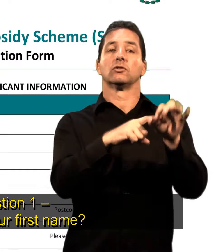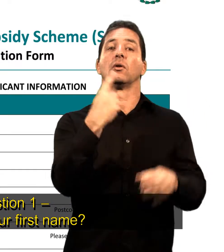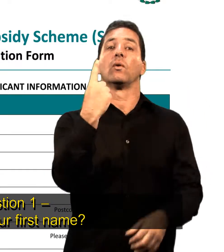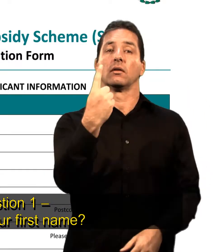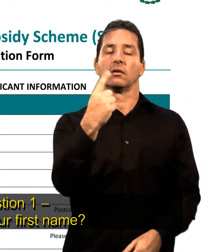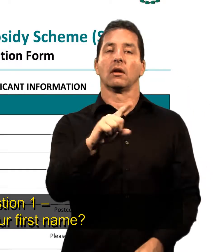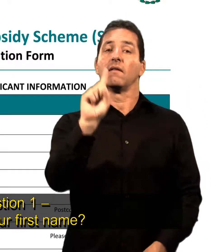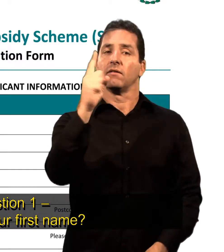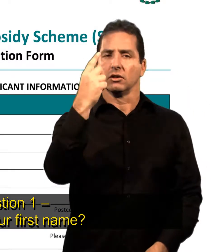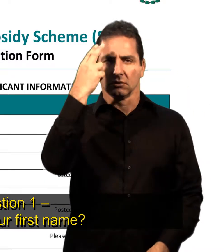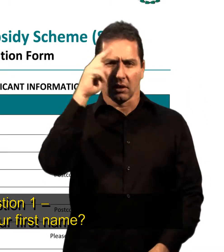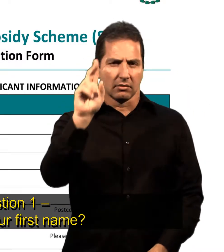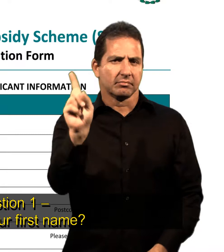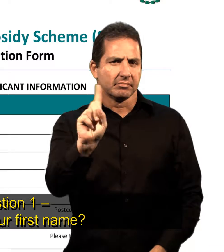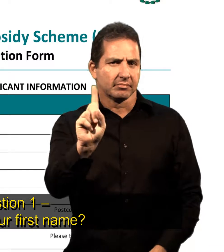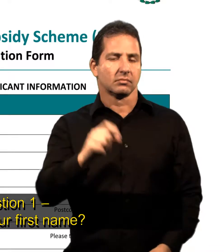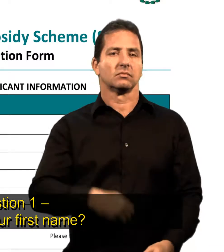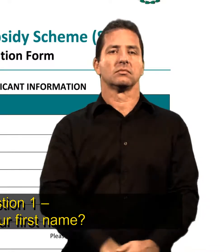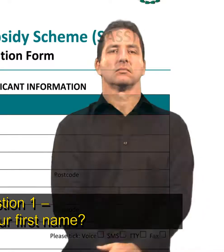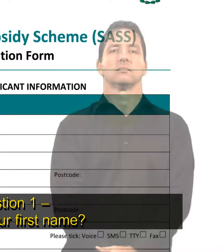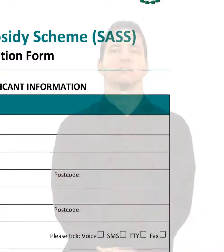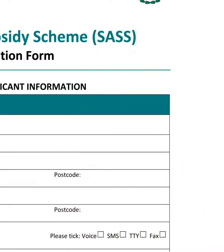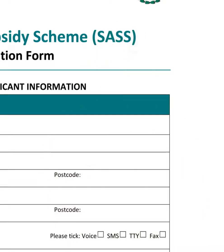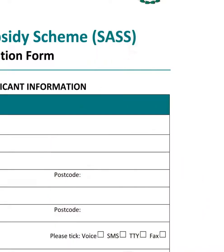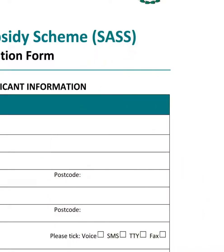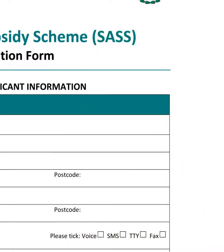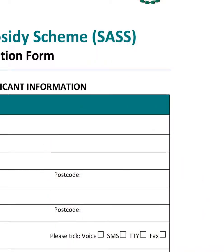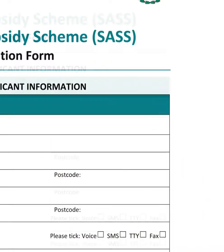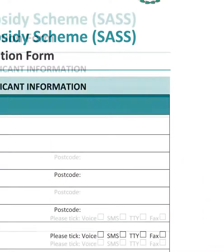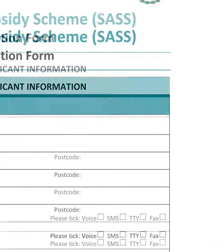Question 1. What is your first name?